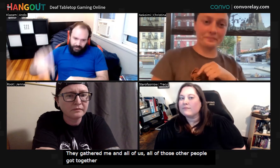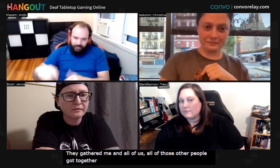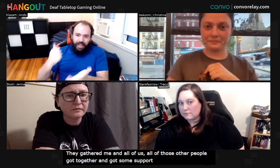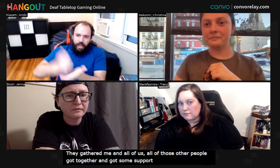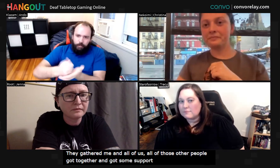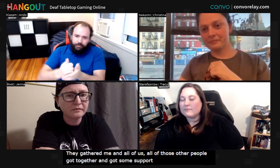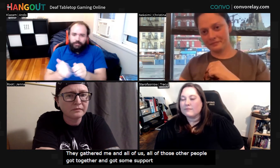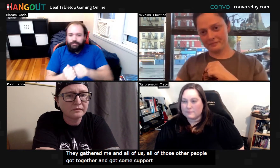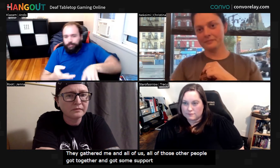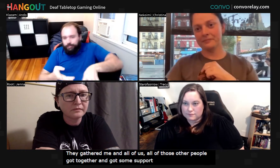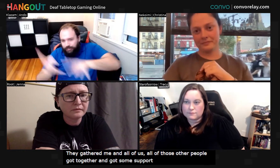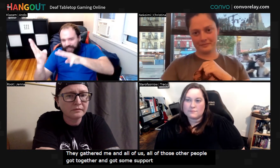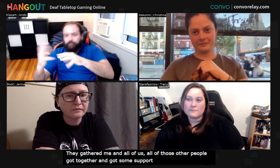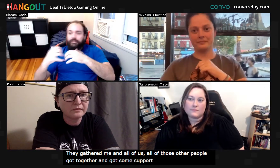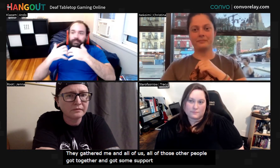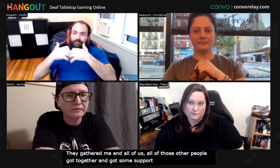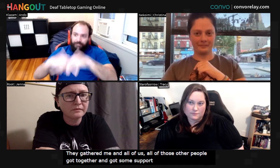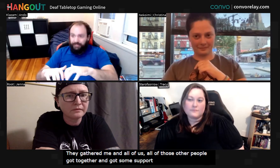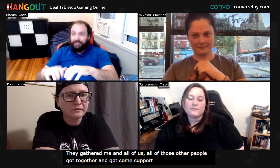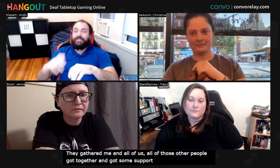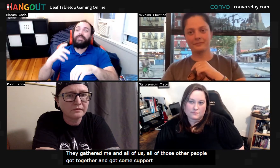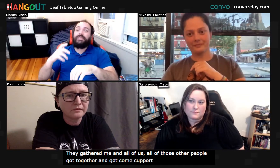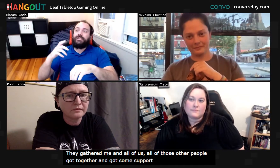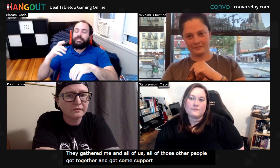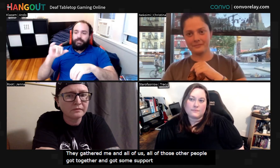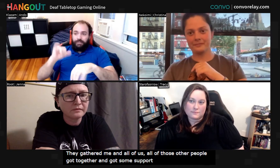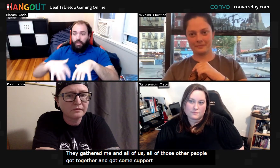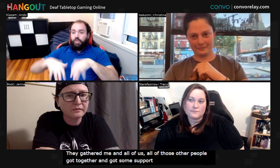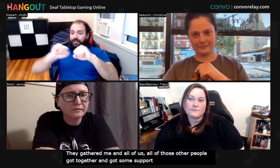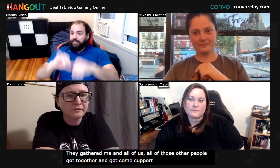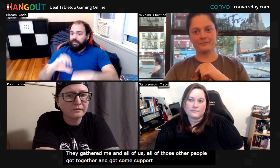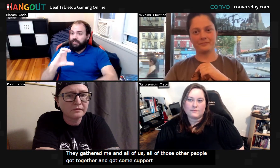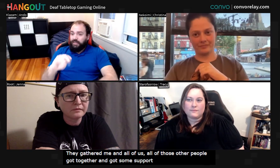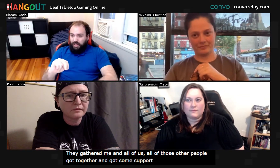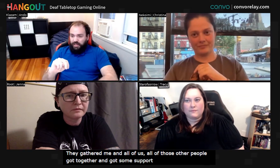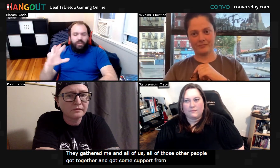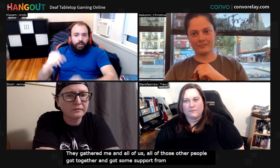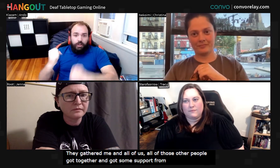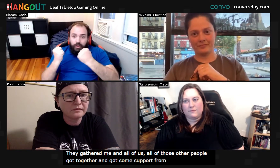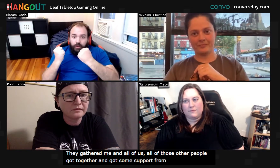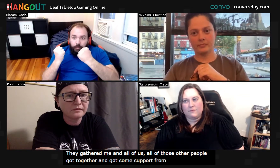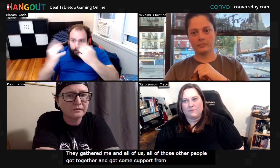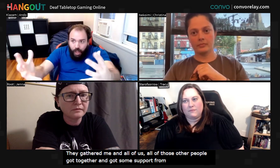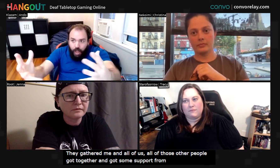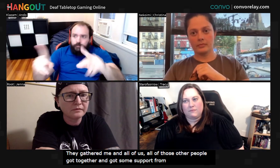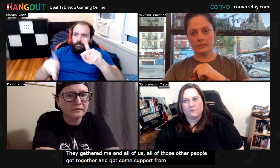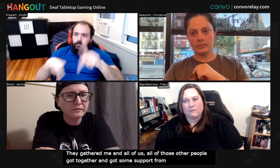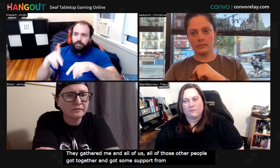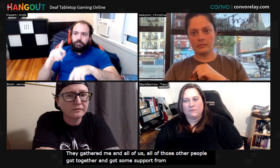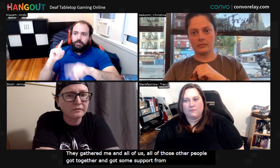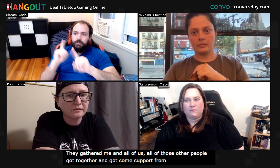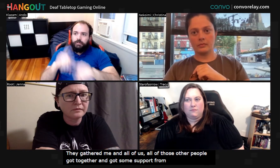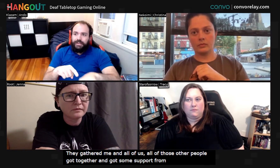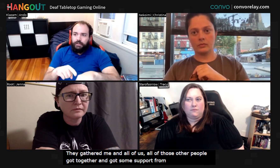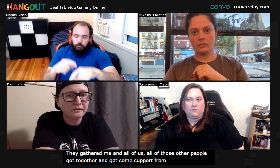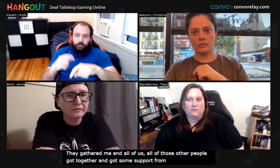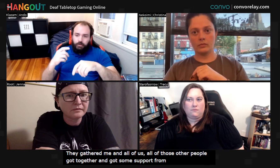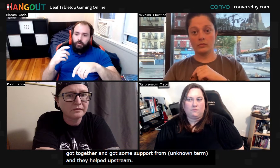Masseria, and they helped upstream. So it was hosted in Connecticut. And so a